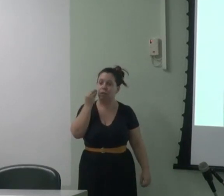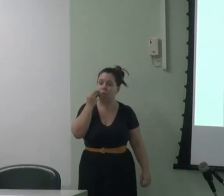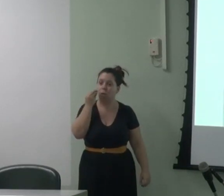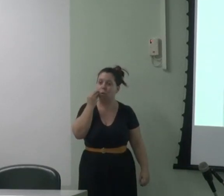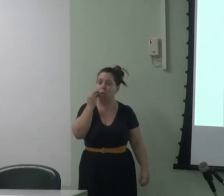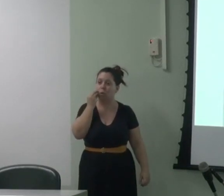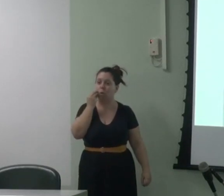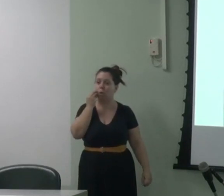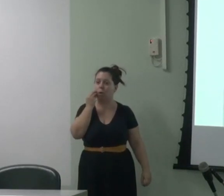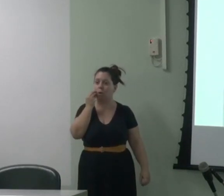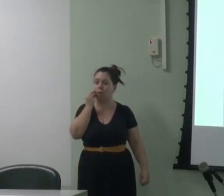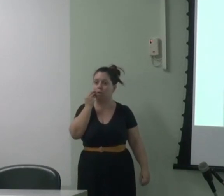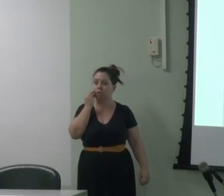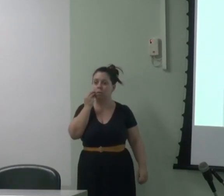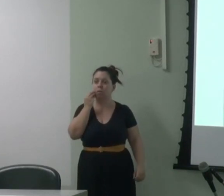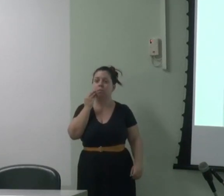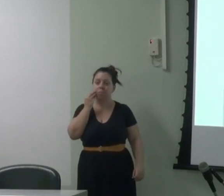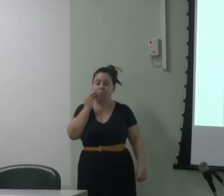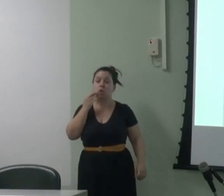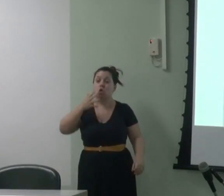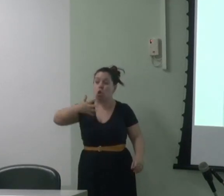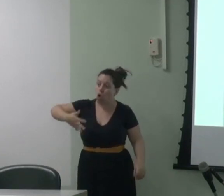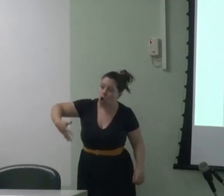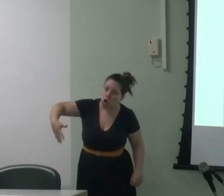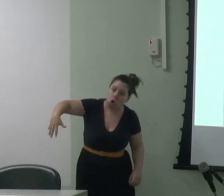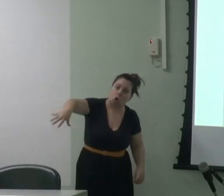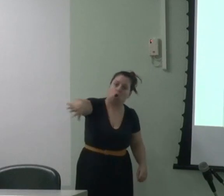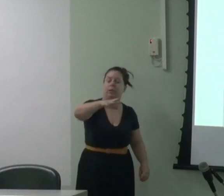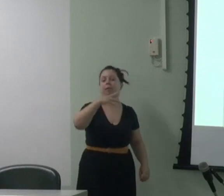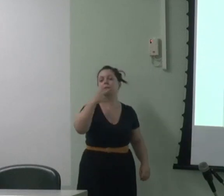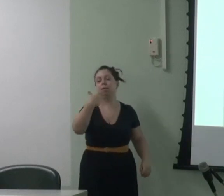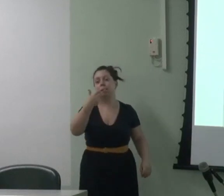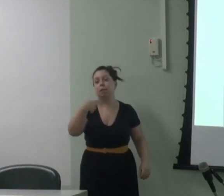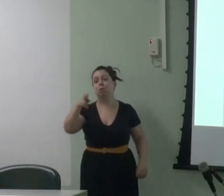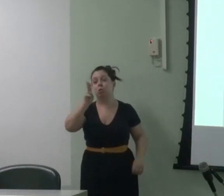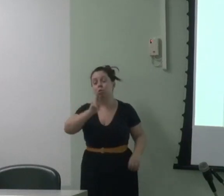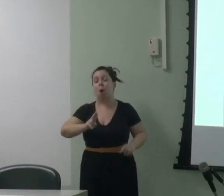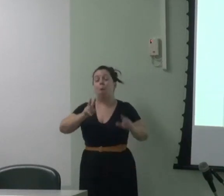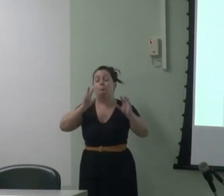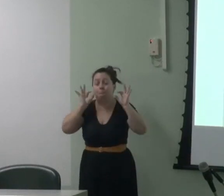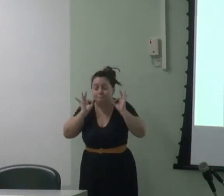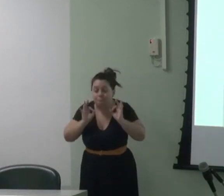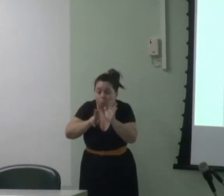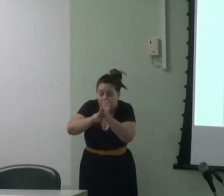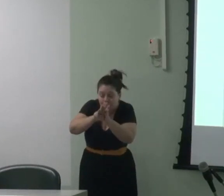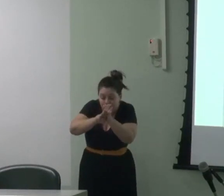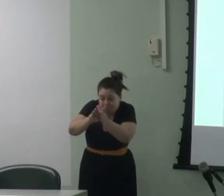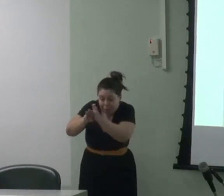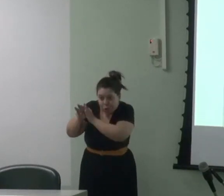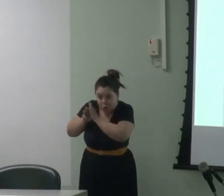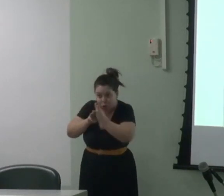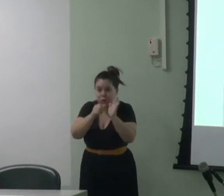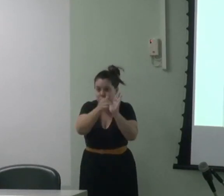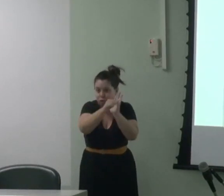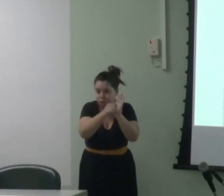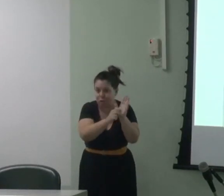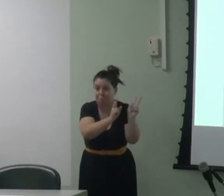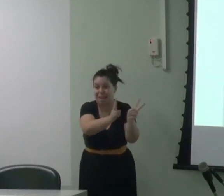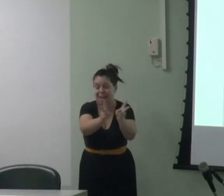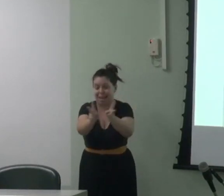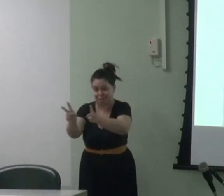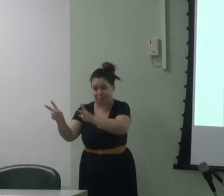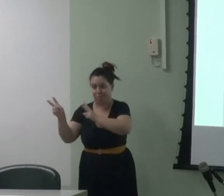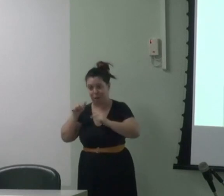the common annotation scheme. So depending on how rich the input resources